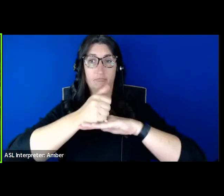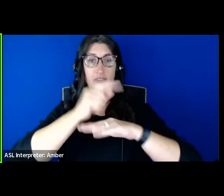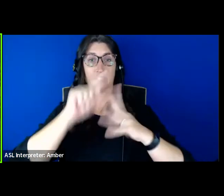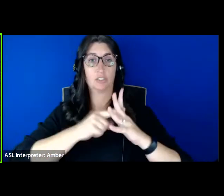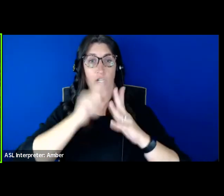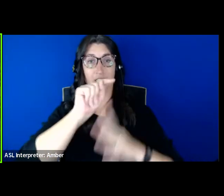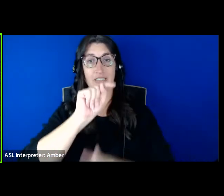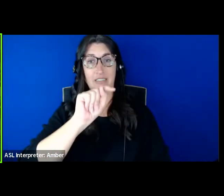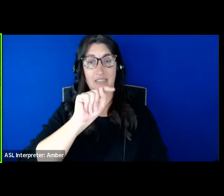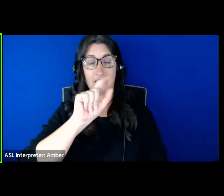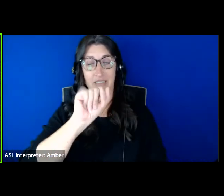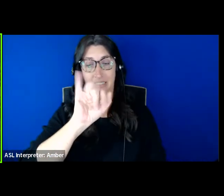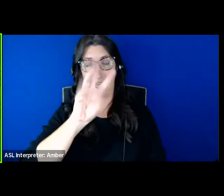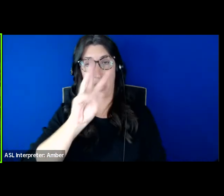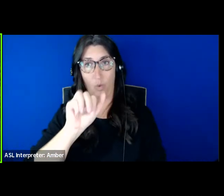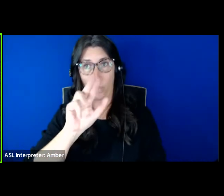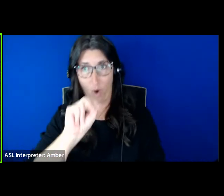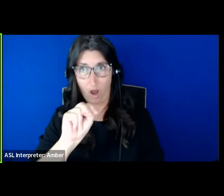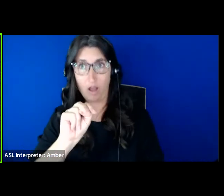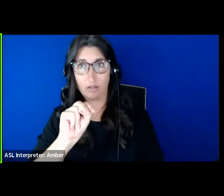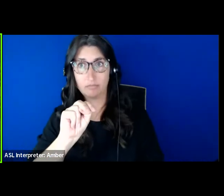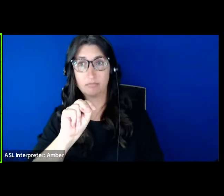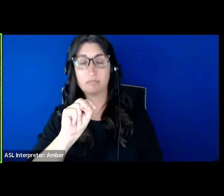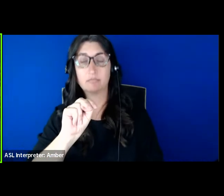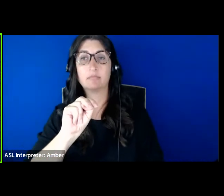came down to the